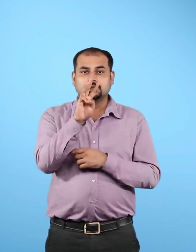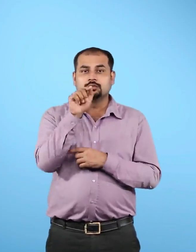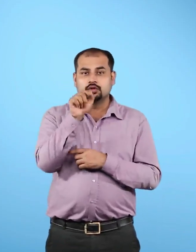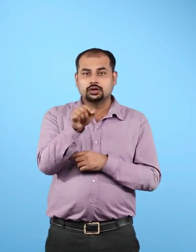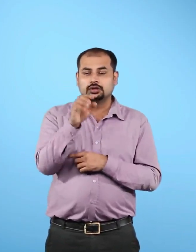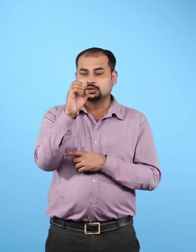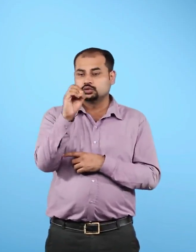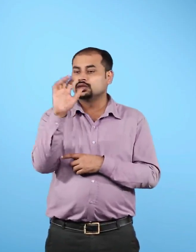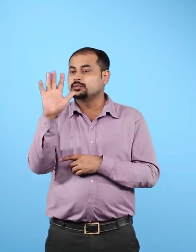3.05 meters,